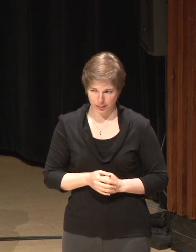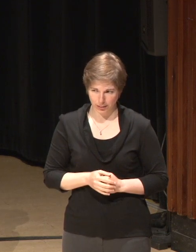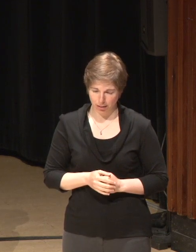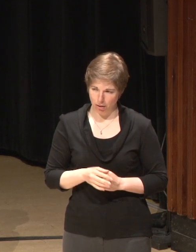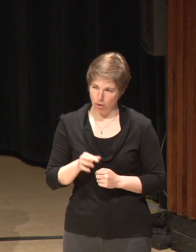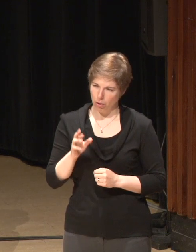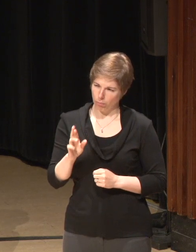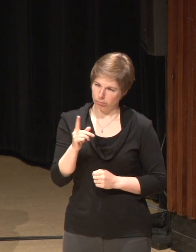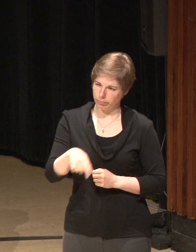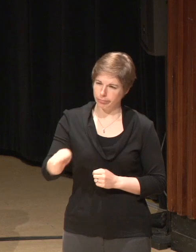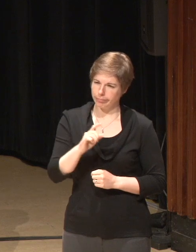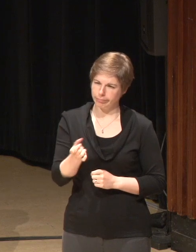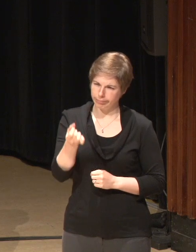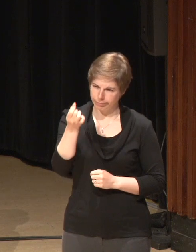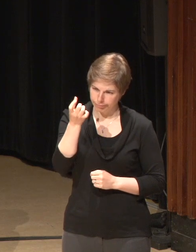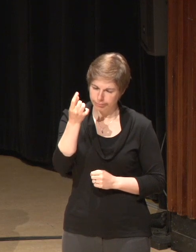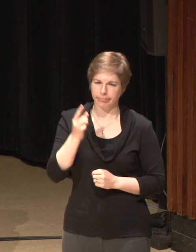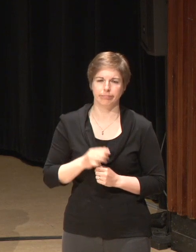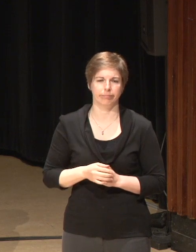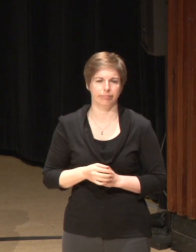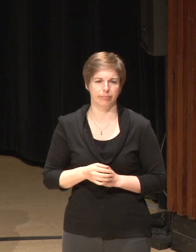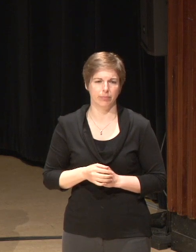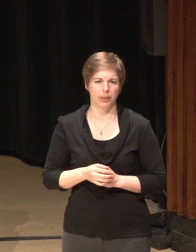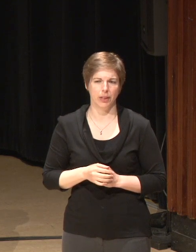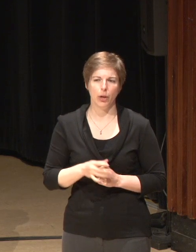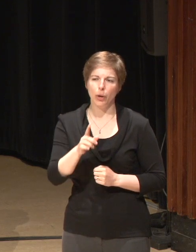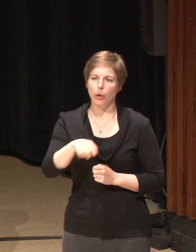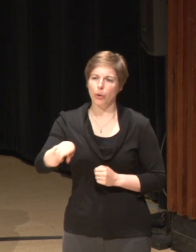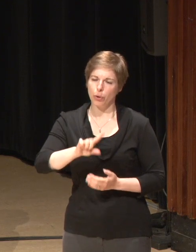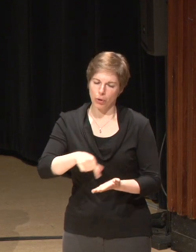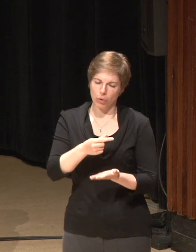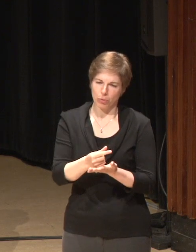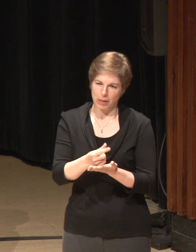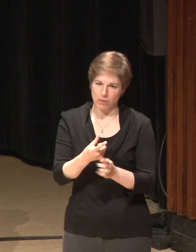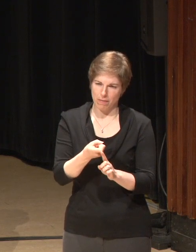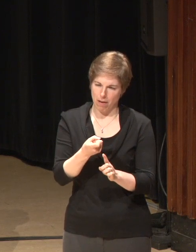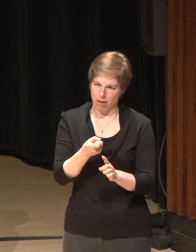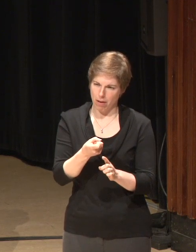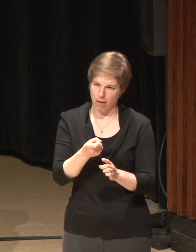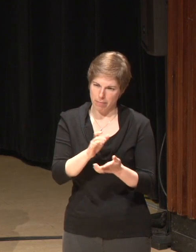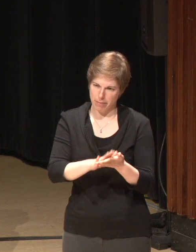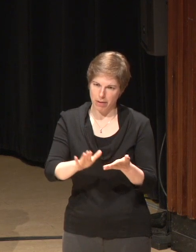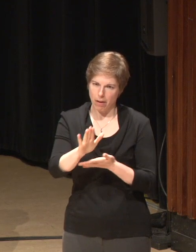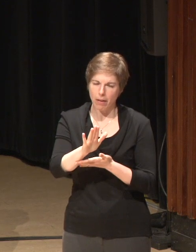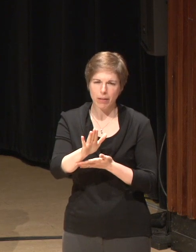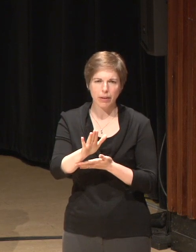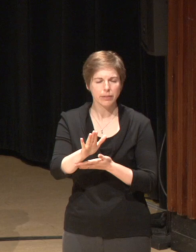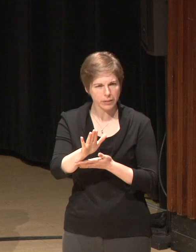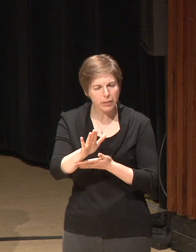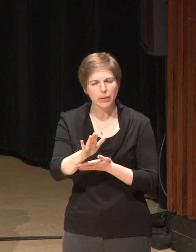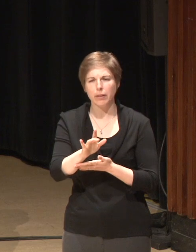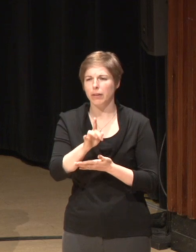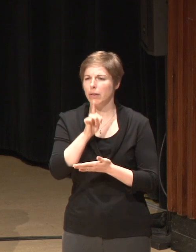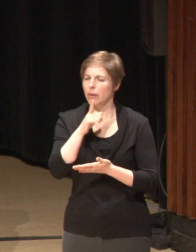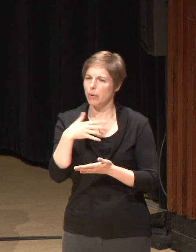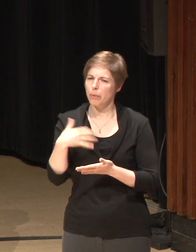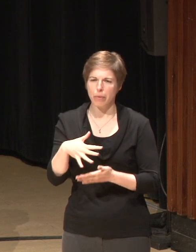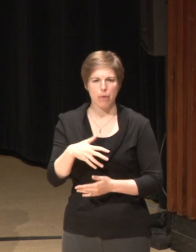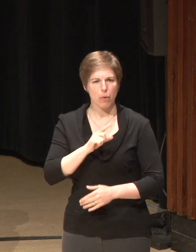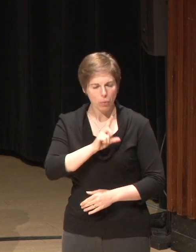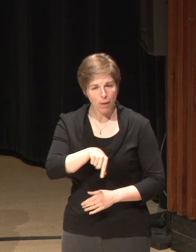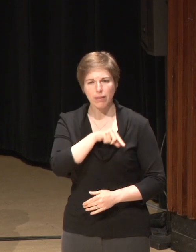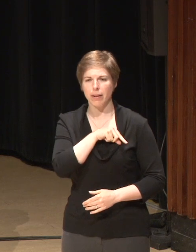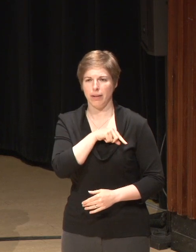are graduating from a post-secondary college of quality and strong